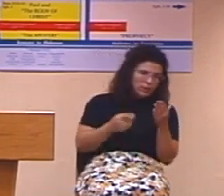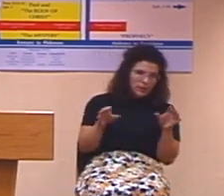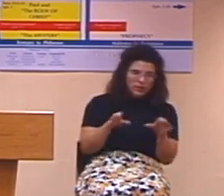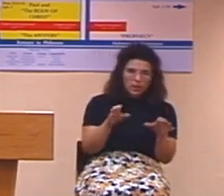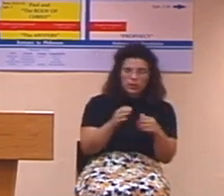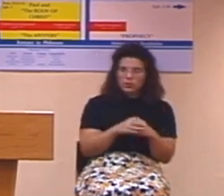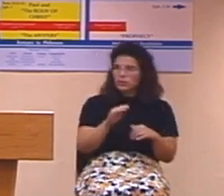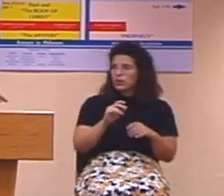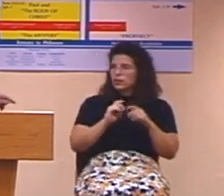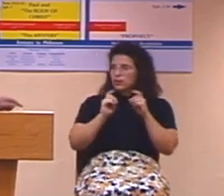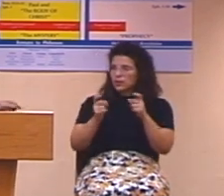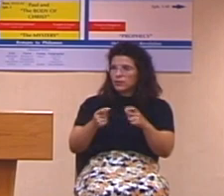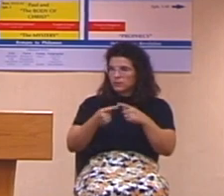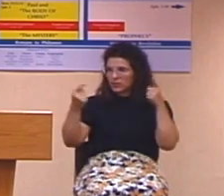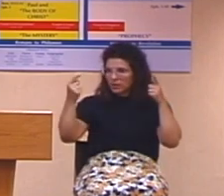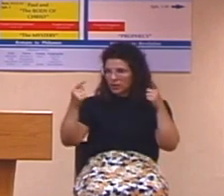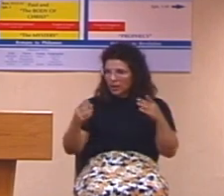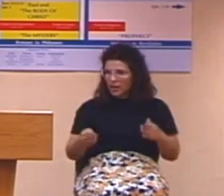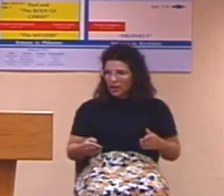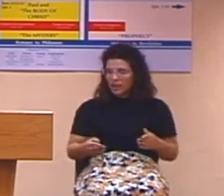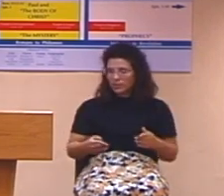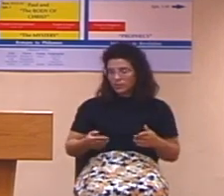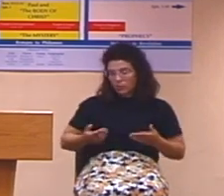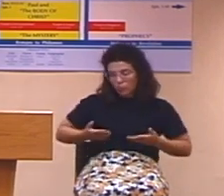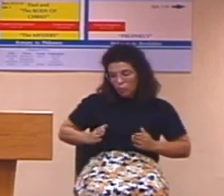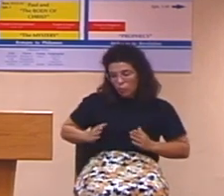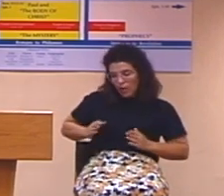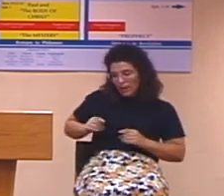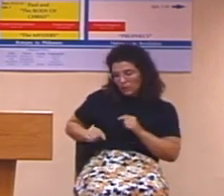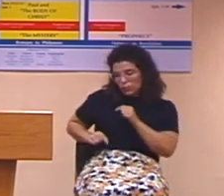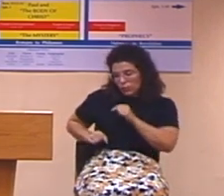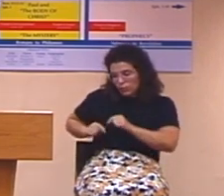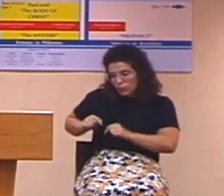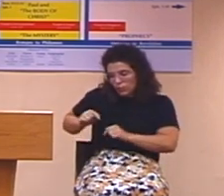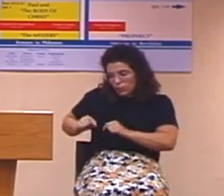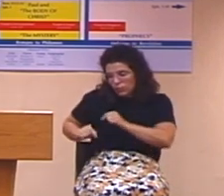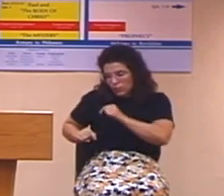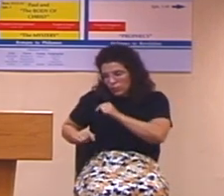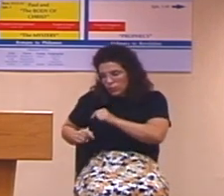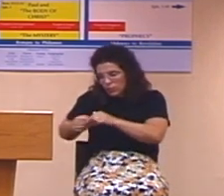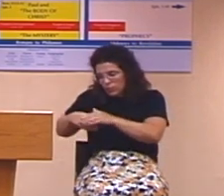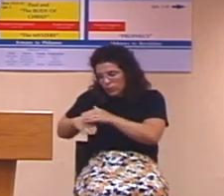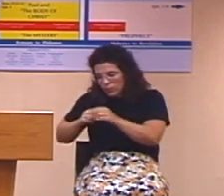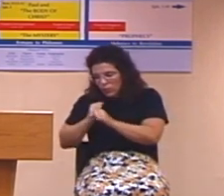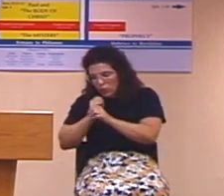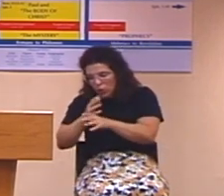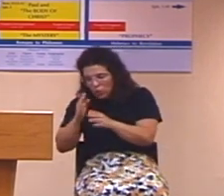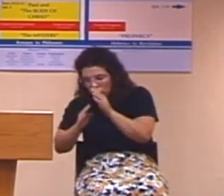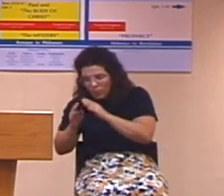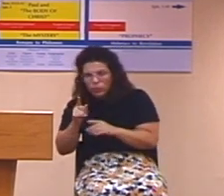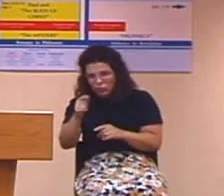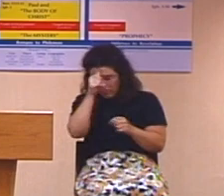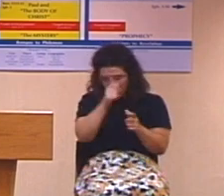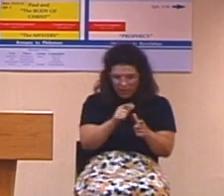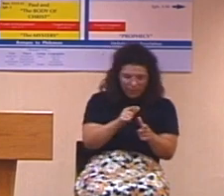That gives the adversary the hook in to cause trouble. Remember the guy in Corinthians, 2 Corinthians 2? I told you a minute